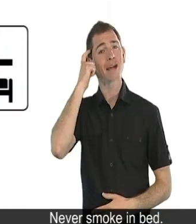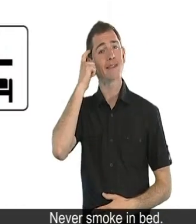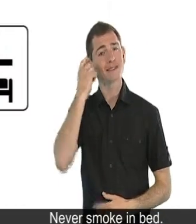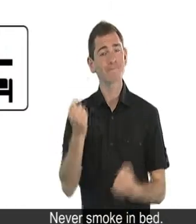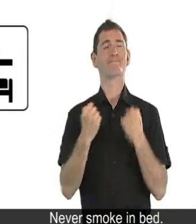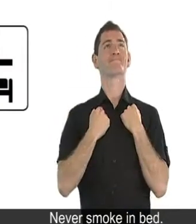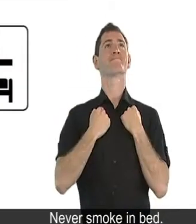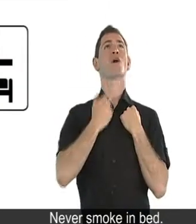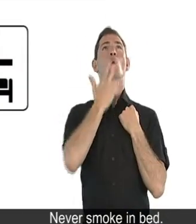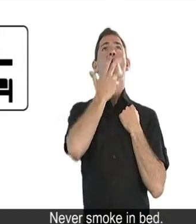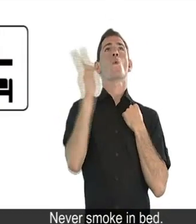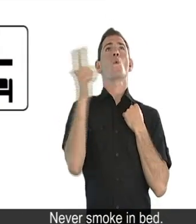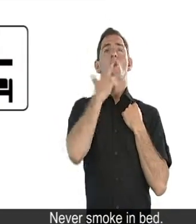Never smoke in bed.